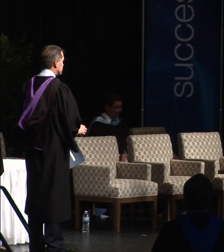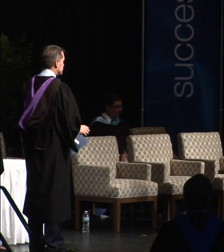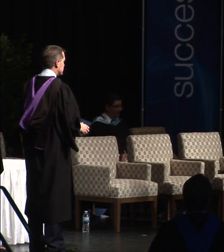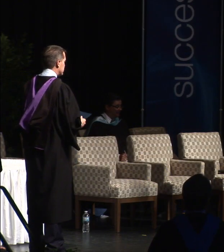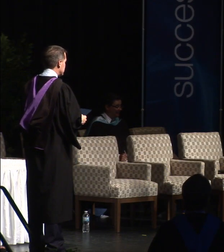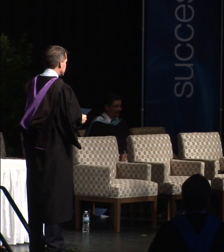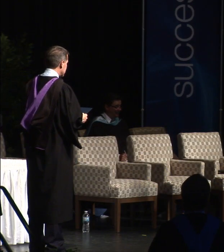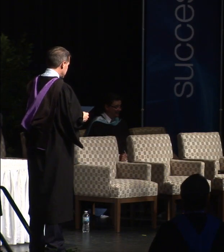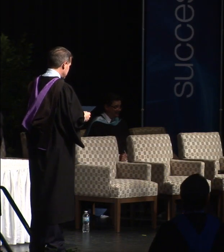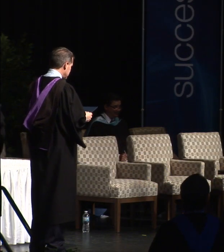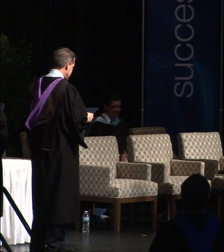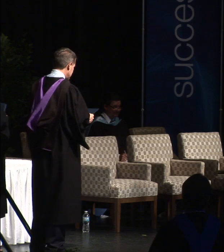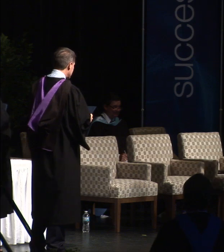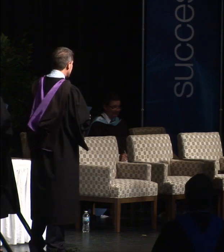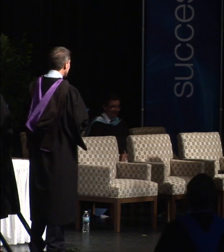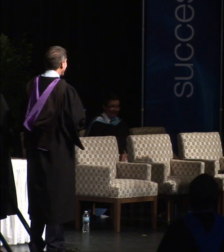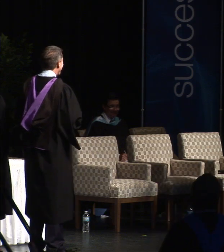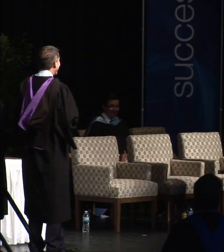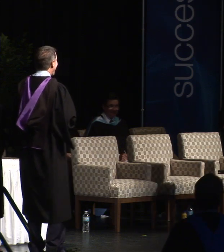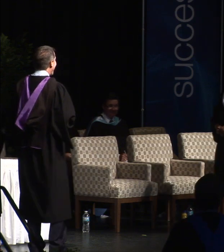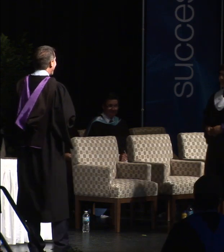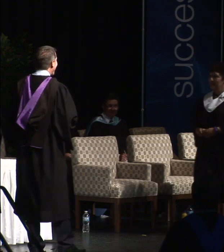Genevieve Beck, honors.